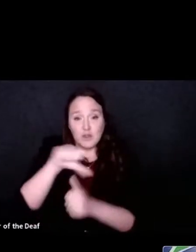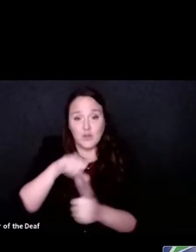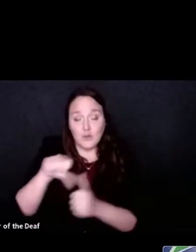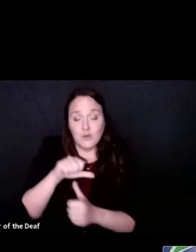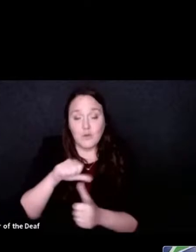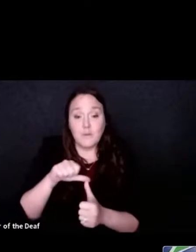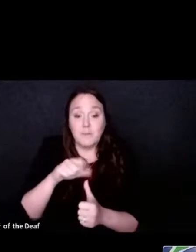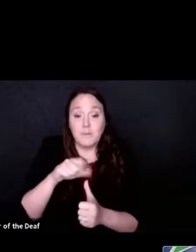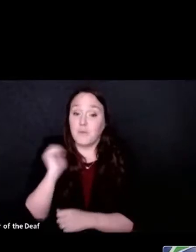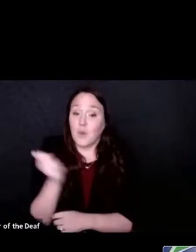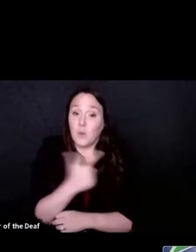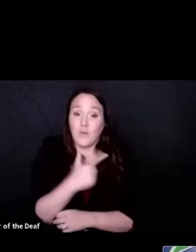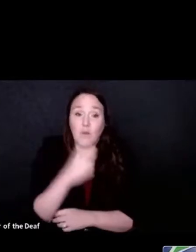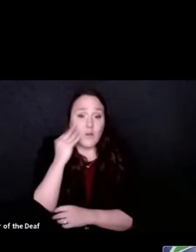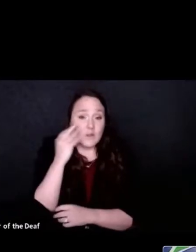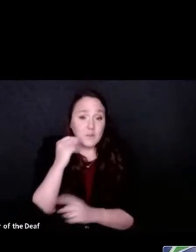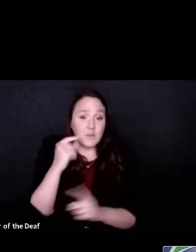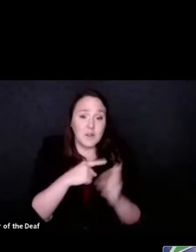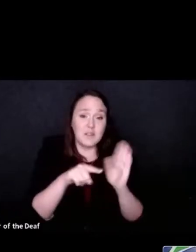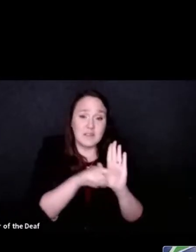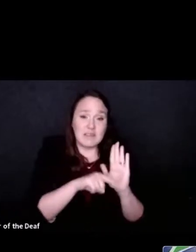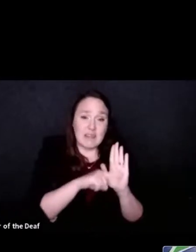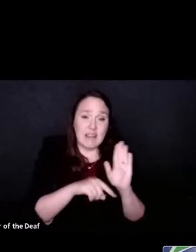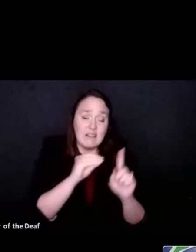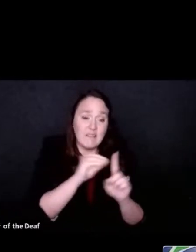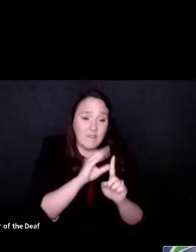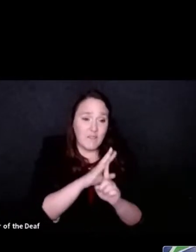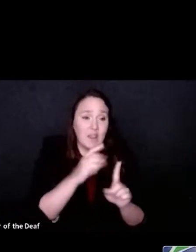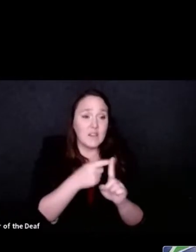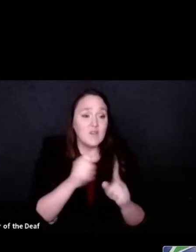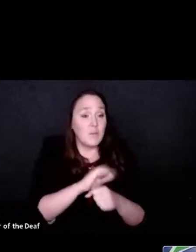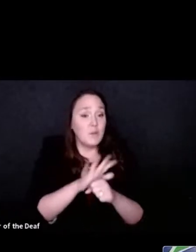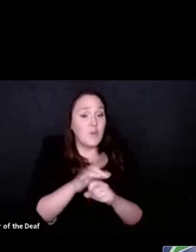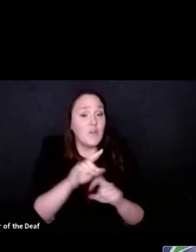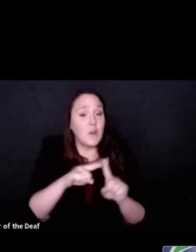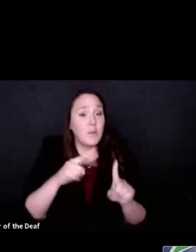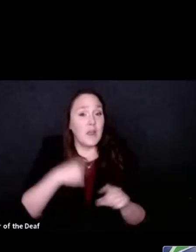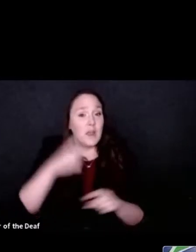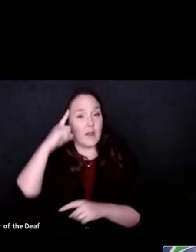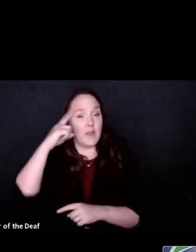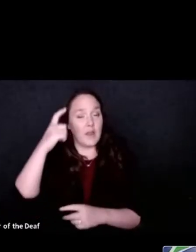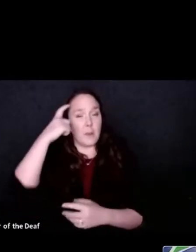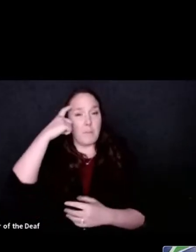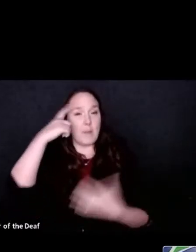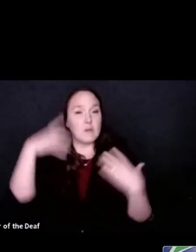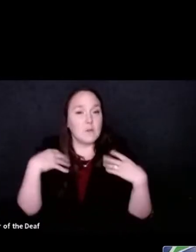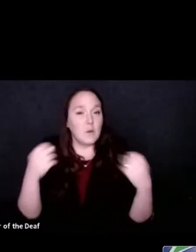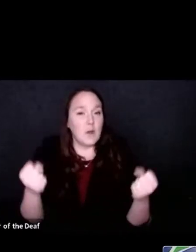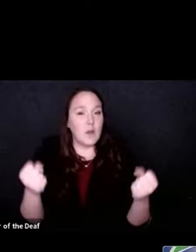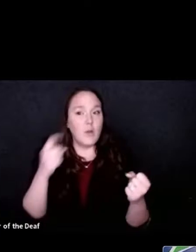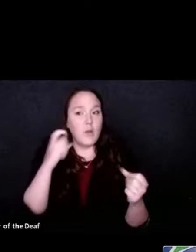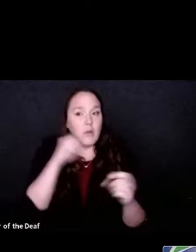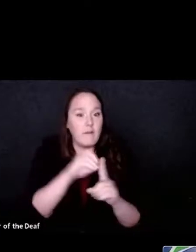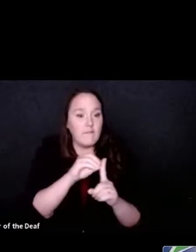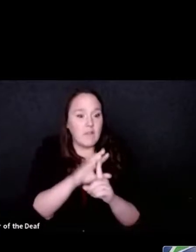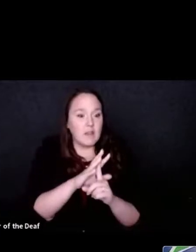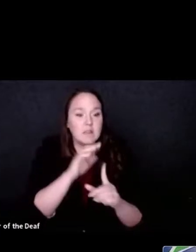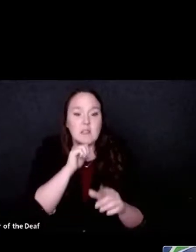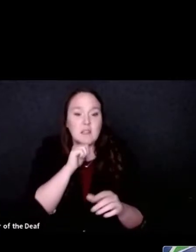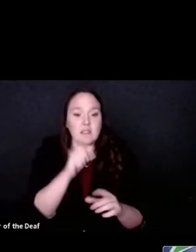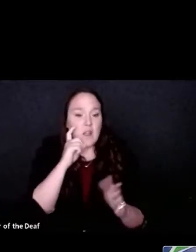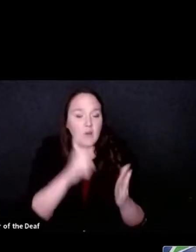All of us have been impacted negatively from COVID, but I think the mental health impact has been under-recognized